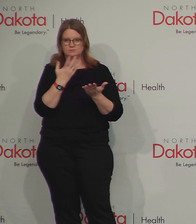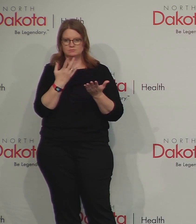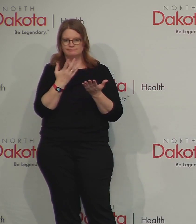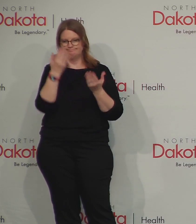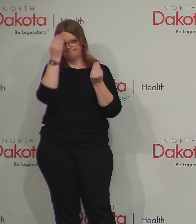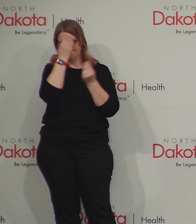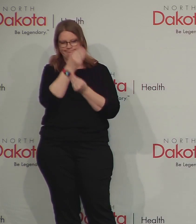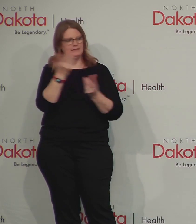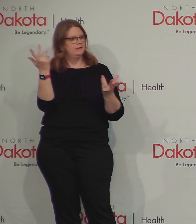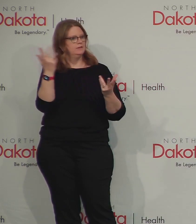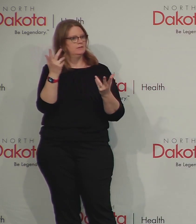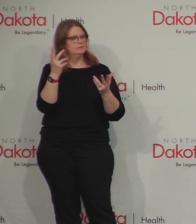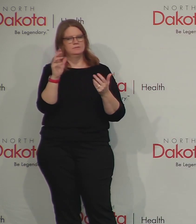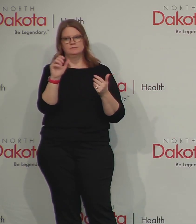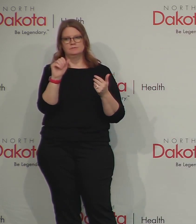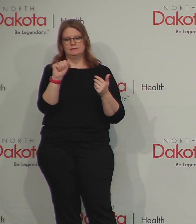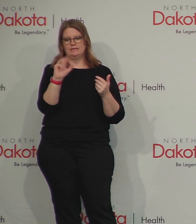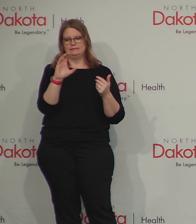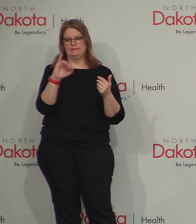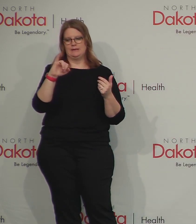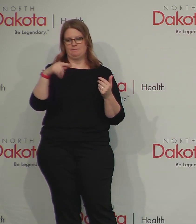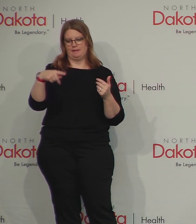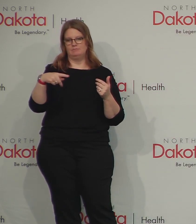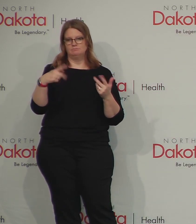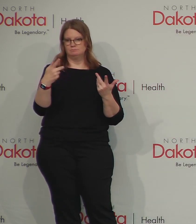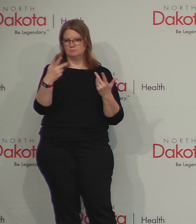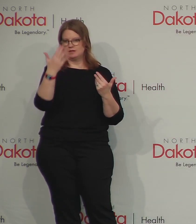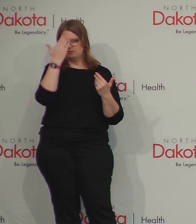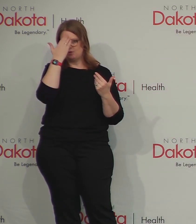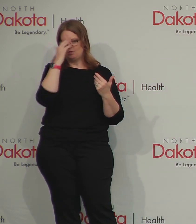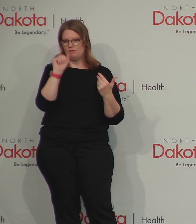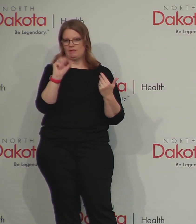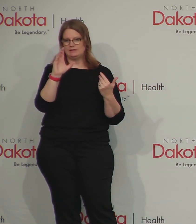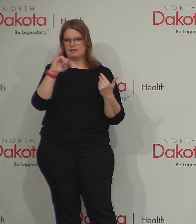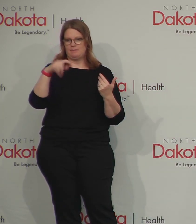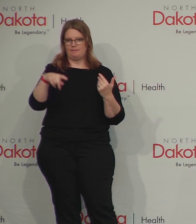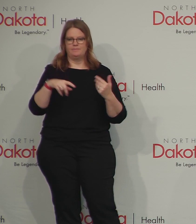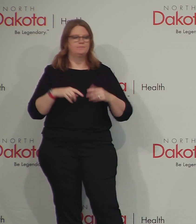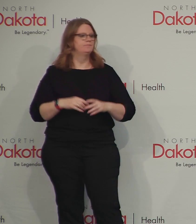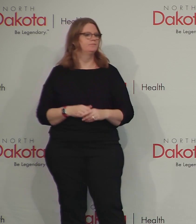the acronym ACIP is, so they all know that for their reports.